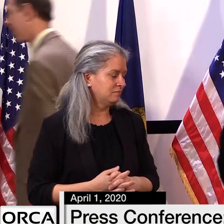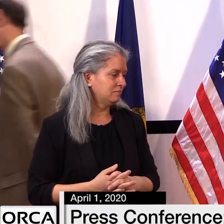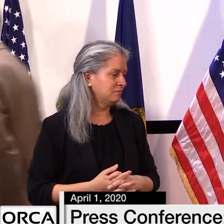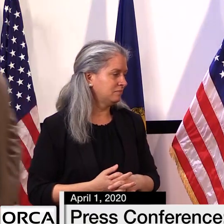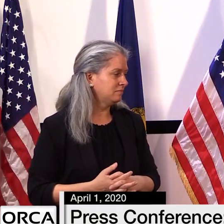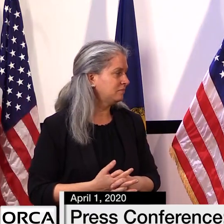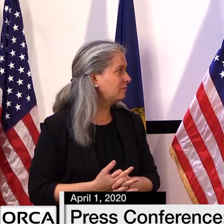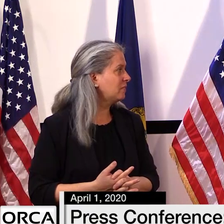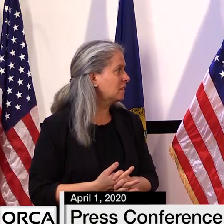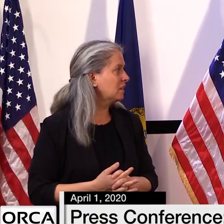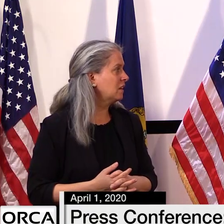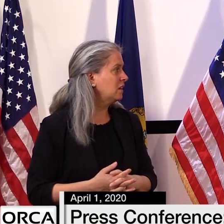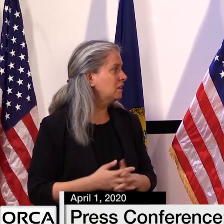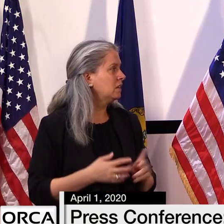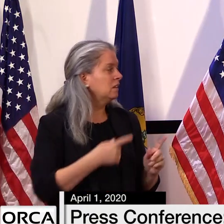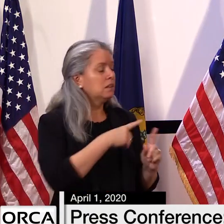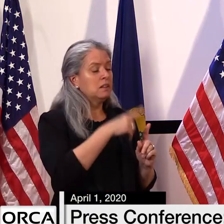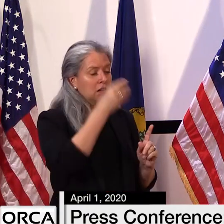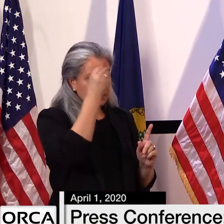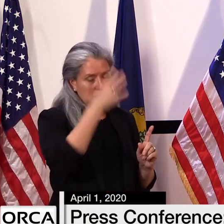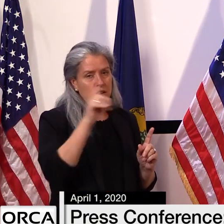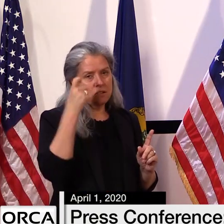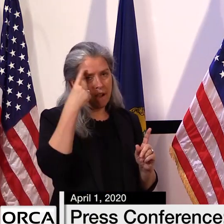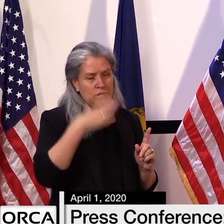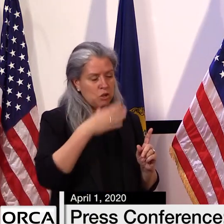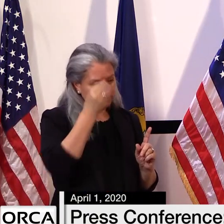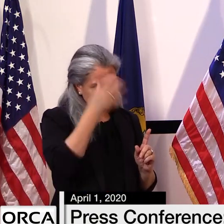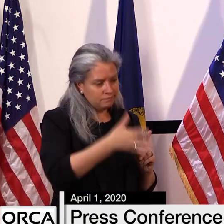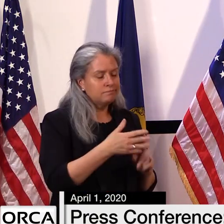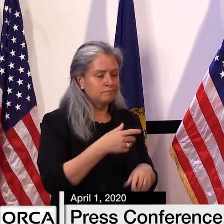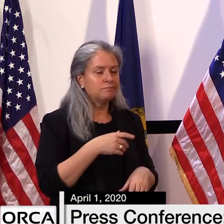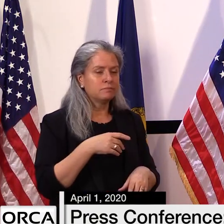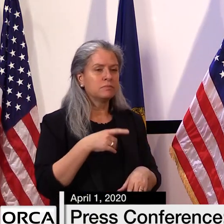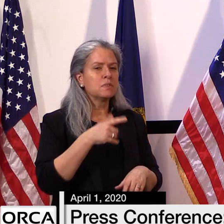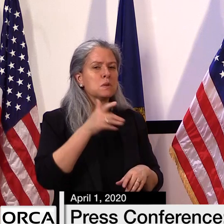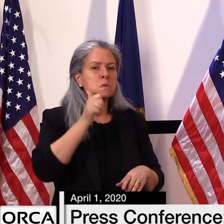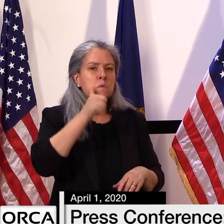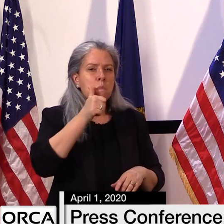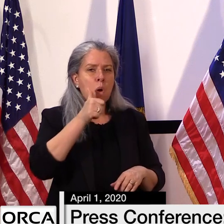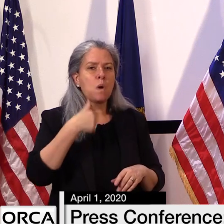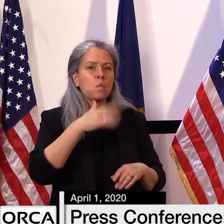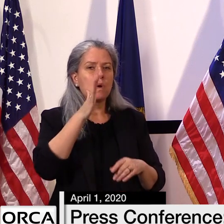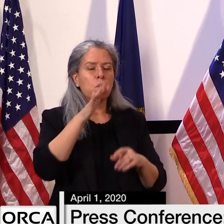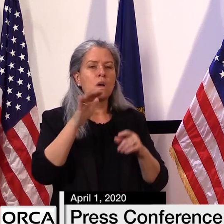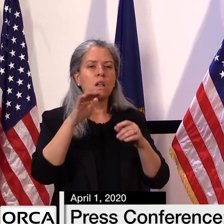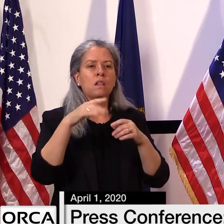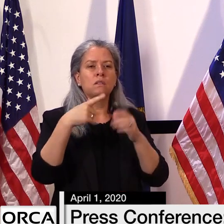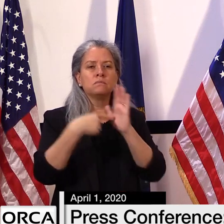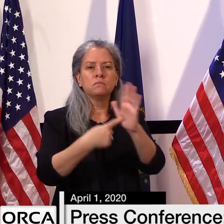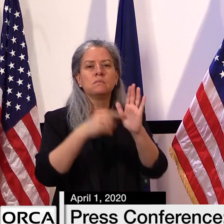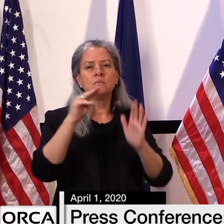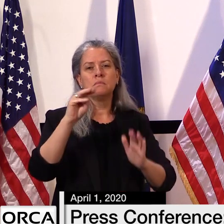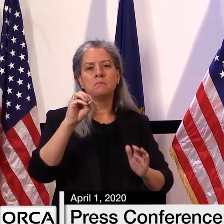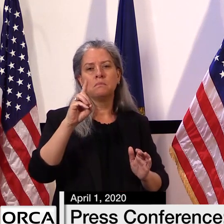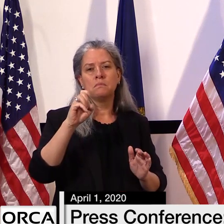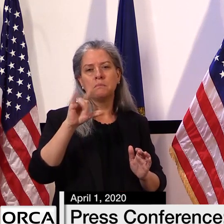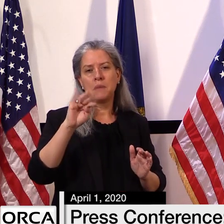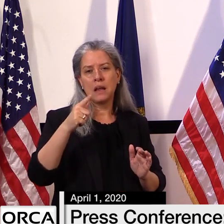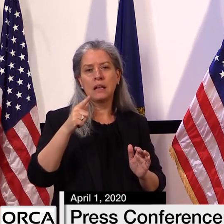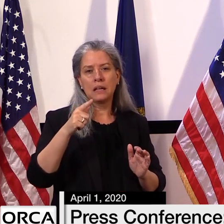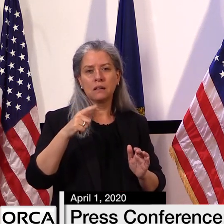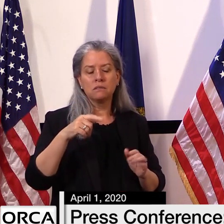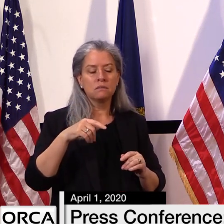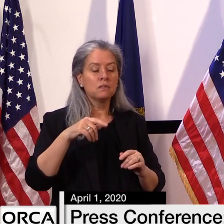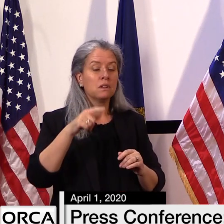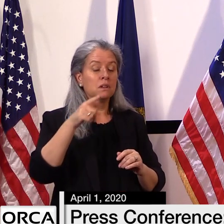Thank you. I think, Wilson, you'll also see, and many of the reporters will see tomorrow with the modeling that we've created, you'll see that